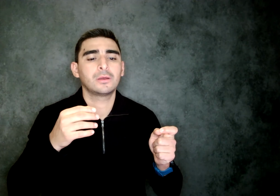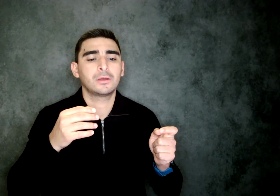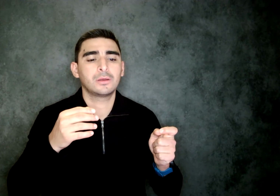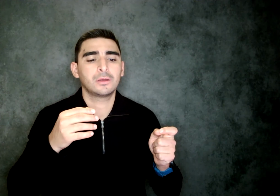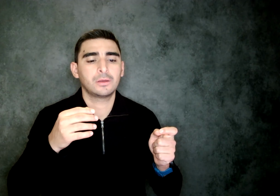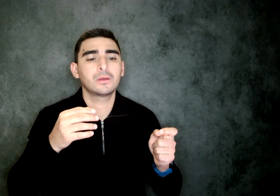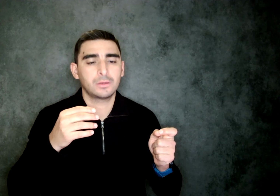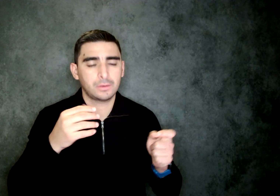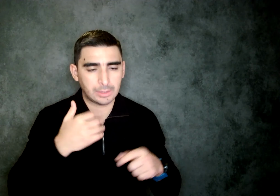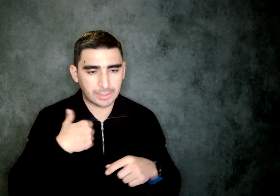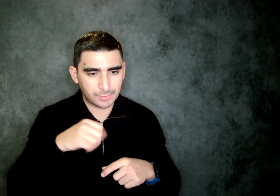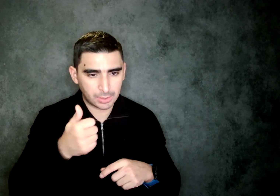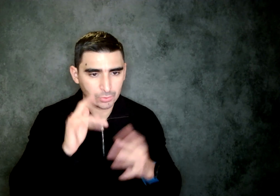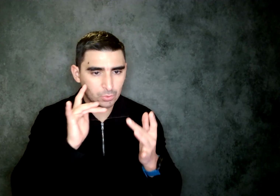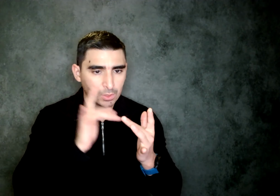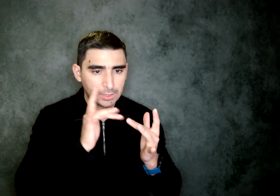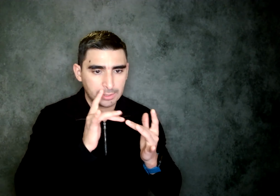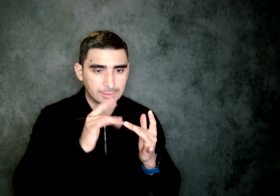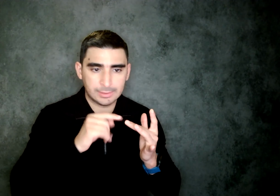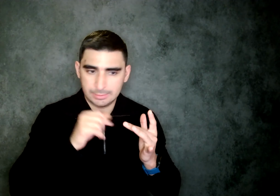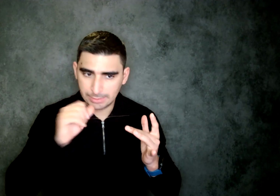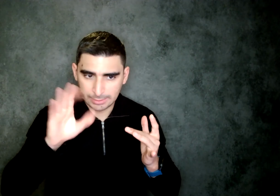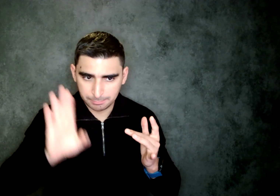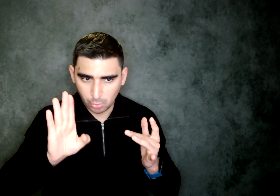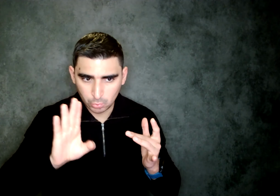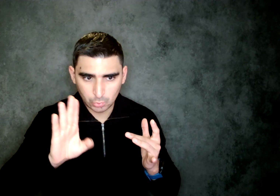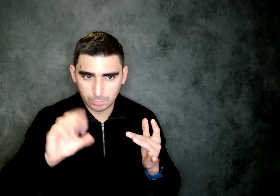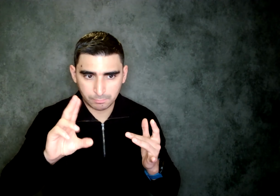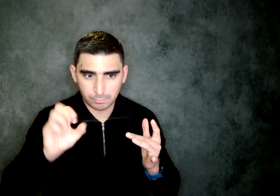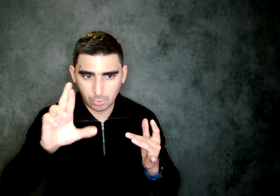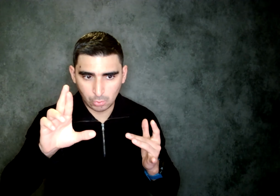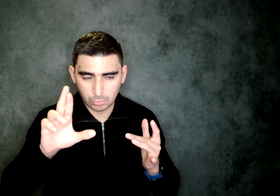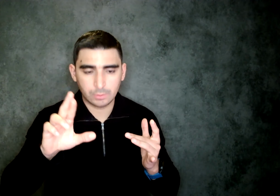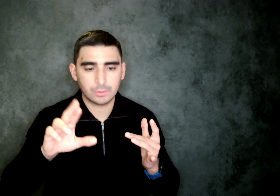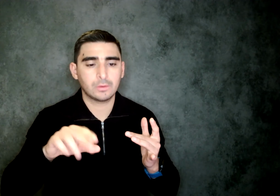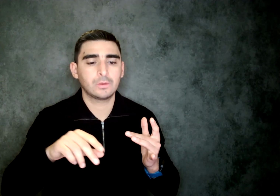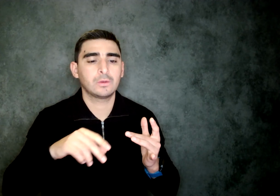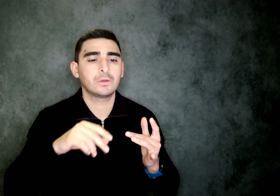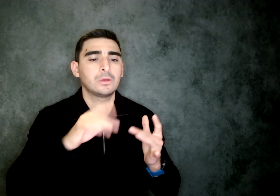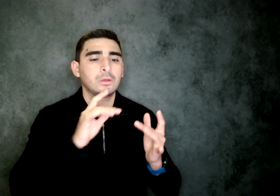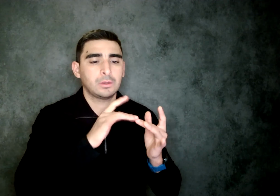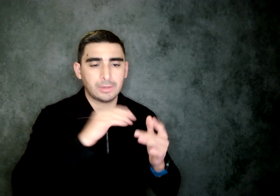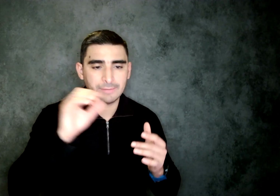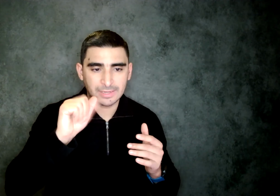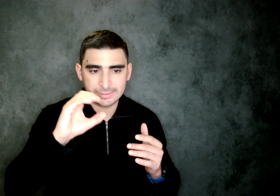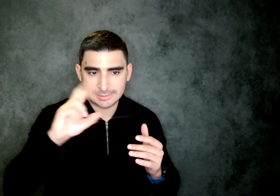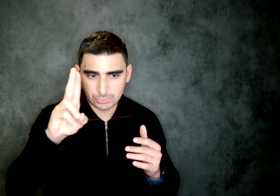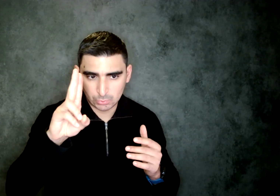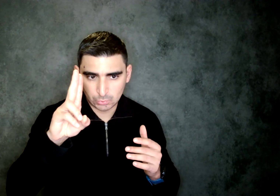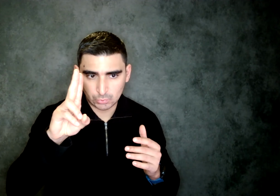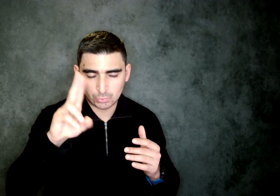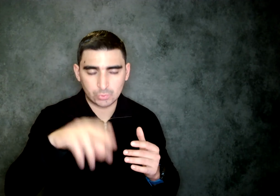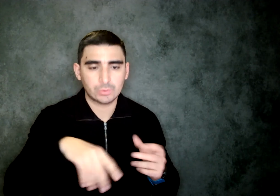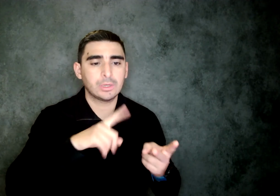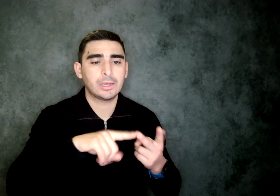there's other contracts not within Boulder County where there's ATUs, so acute treatment units, and there's crisis